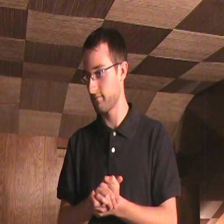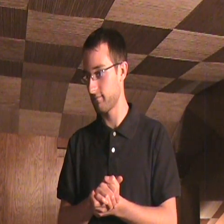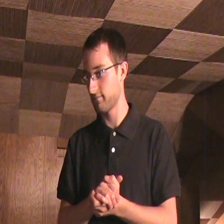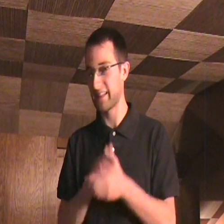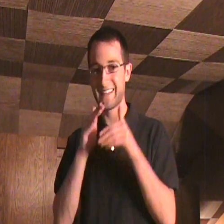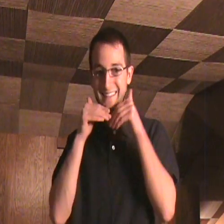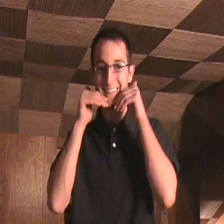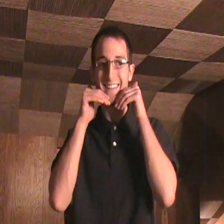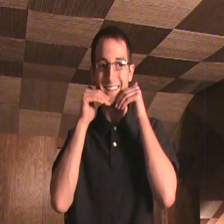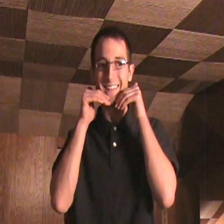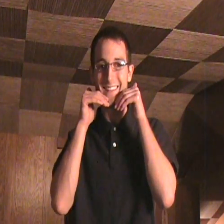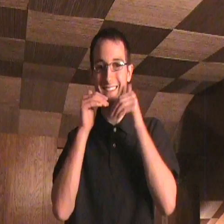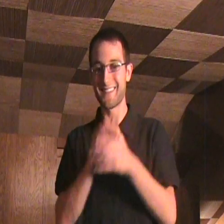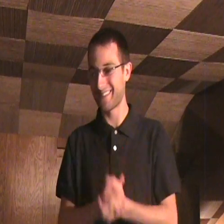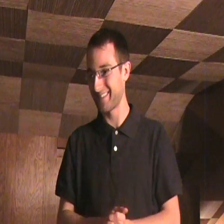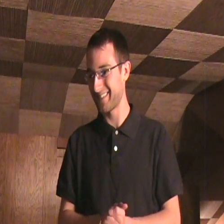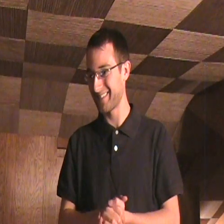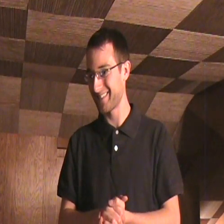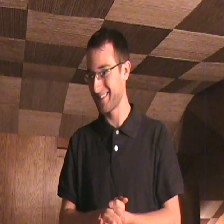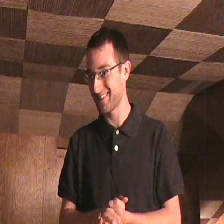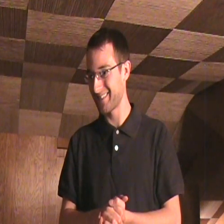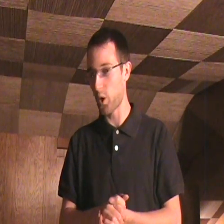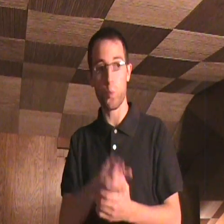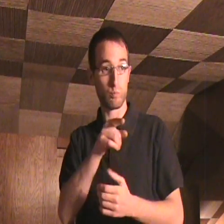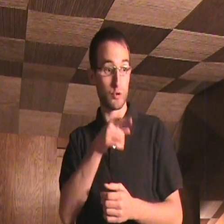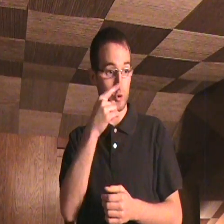Daniel, can you crisscross applesauce, please?